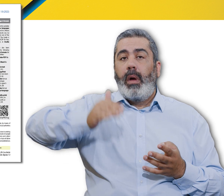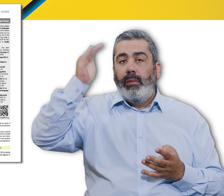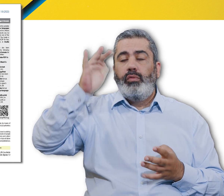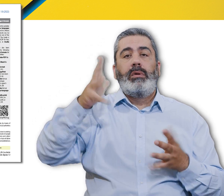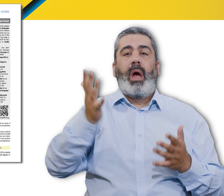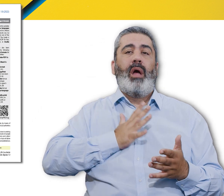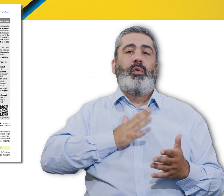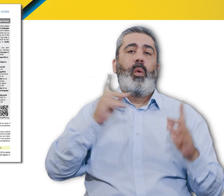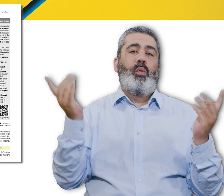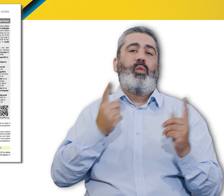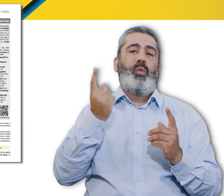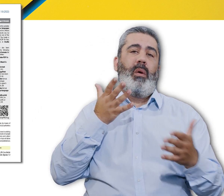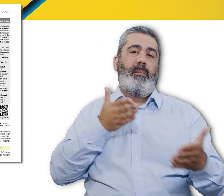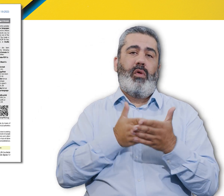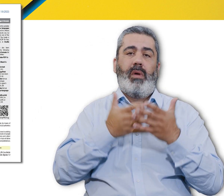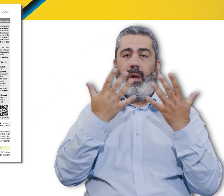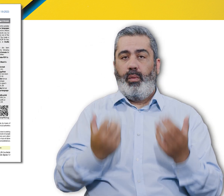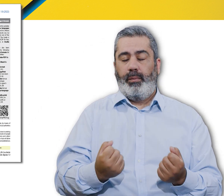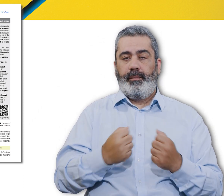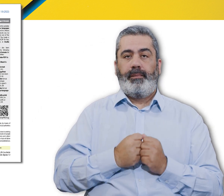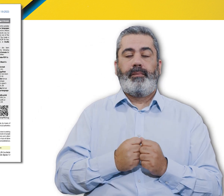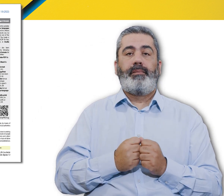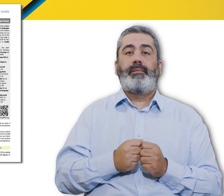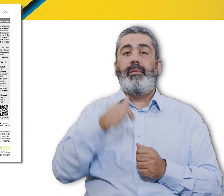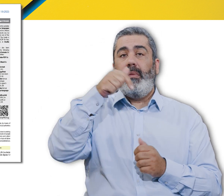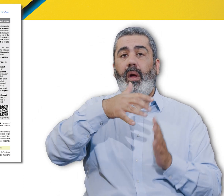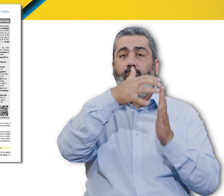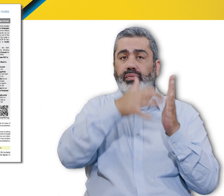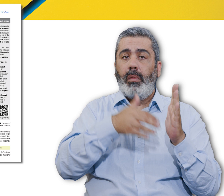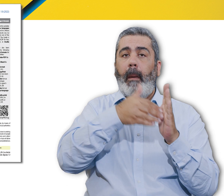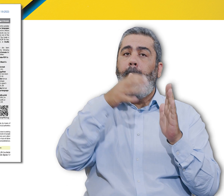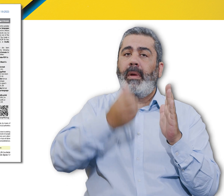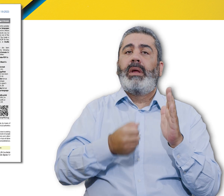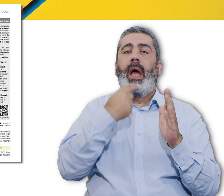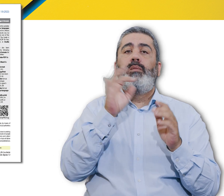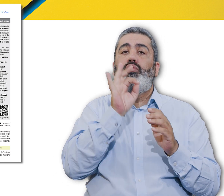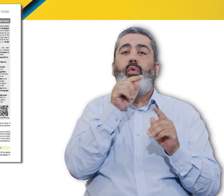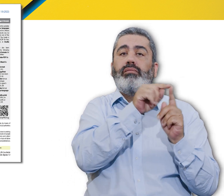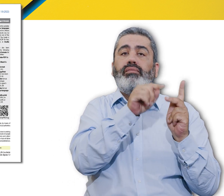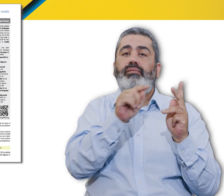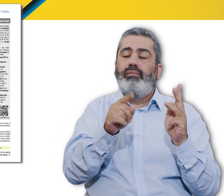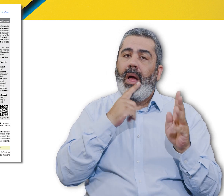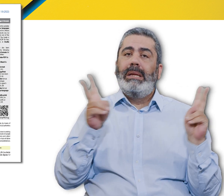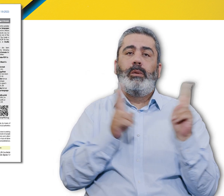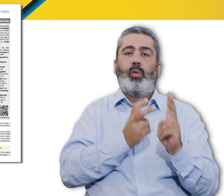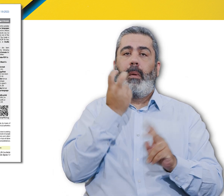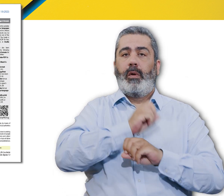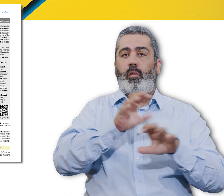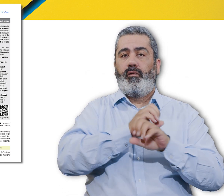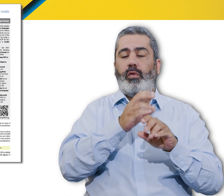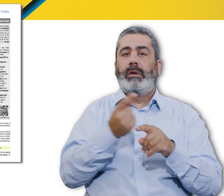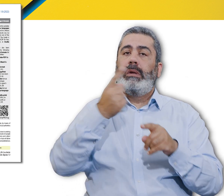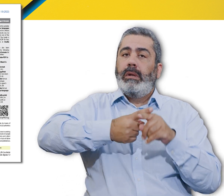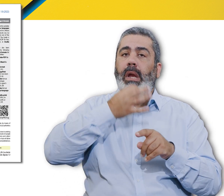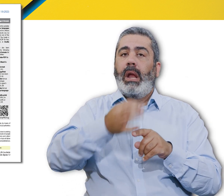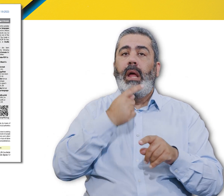mobility challenged people at large. This booklet version presents a number of proposed destinations and pathways with brief information and references